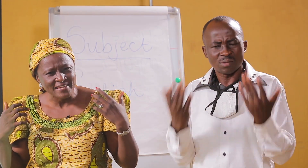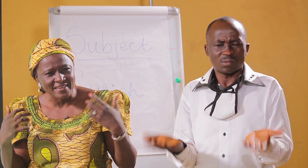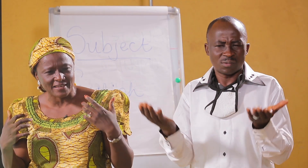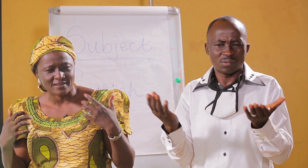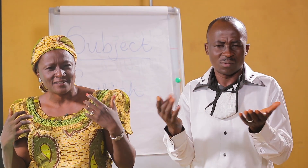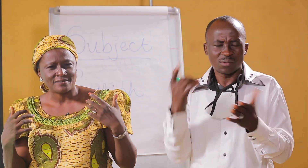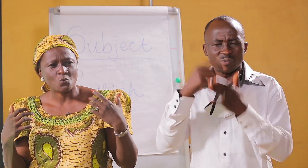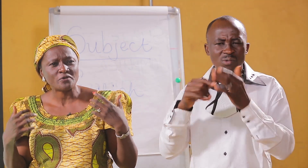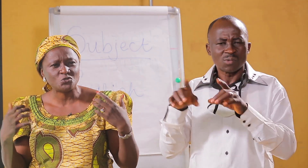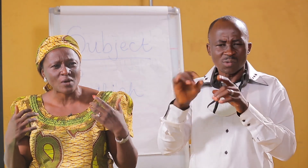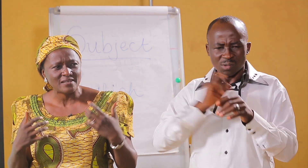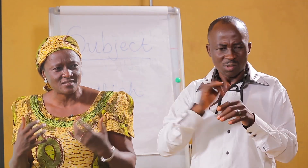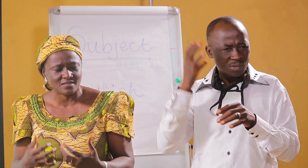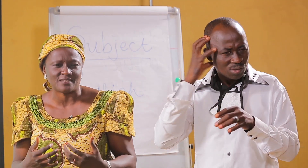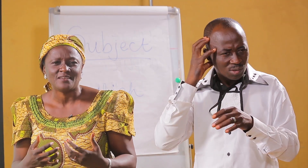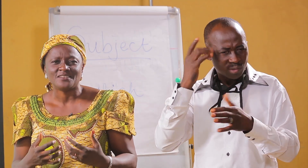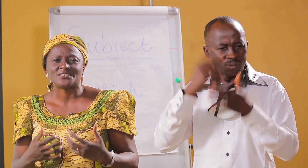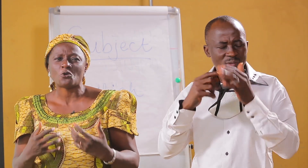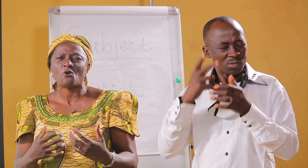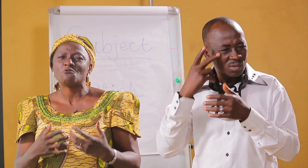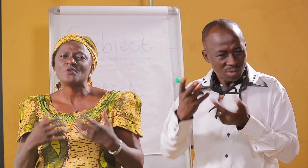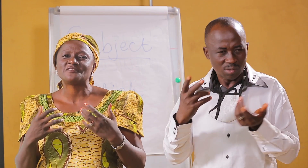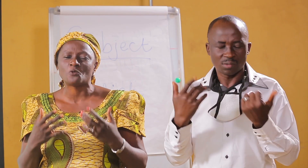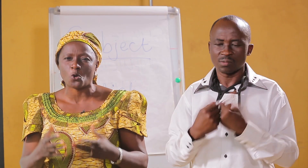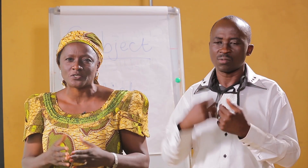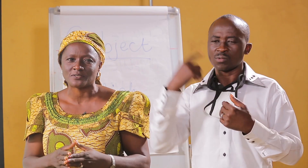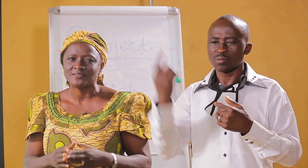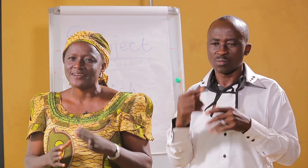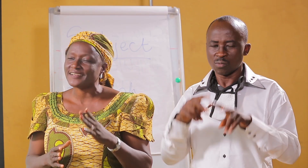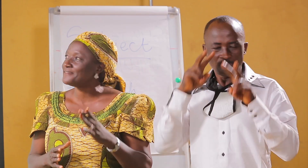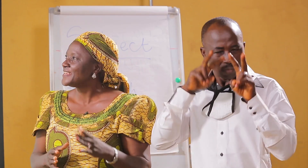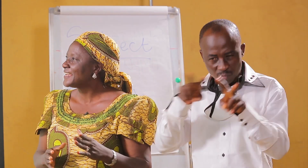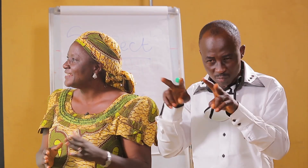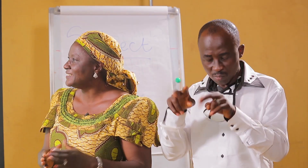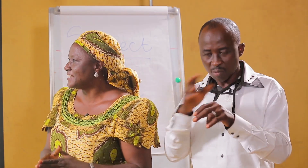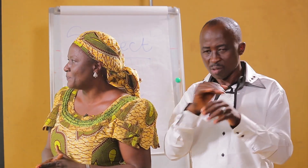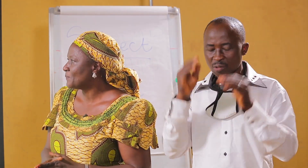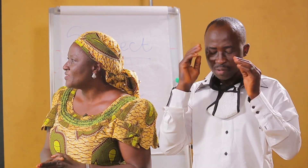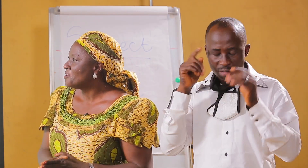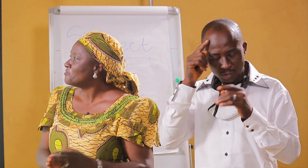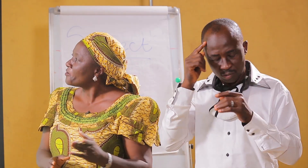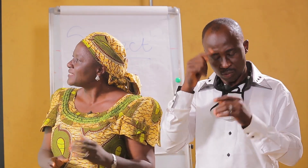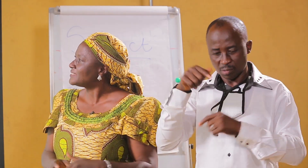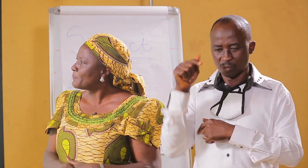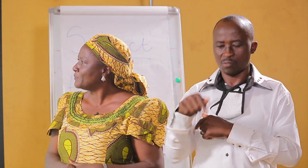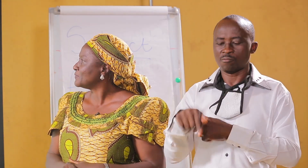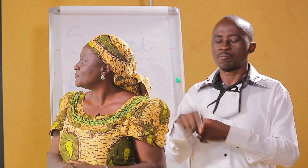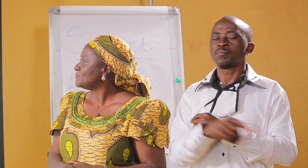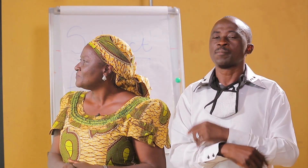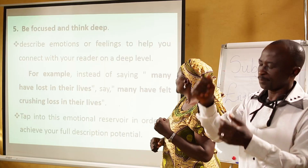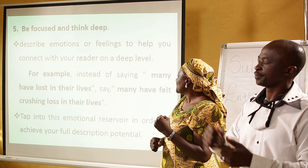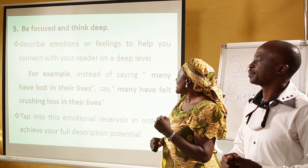do I hear? What do I see? So always focus and think deep. For